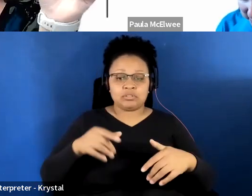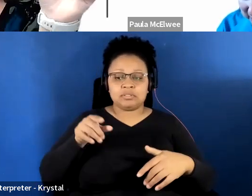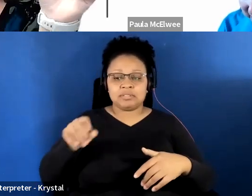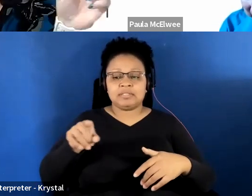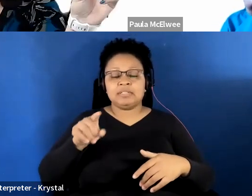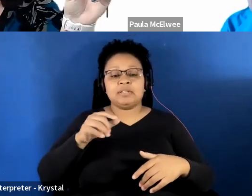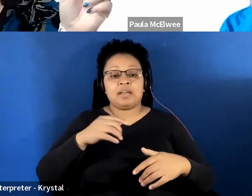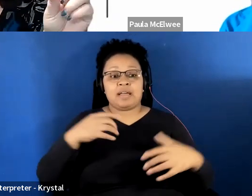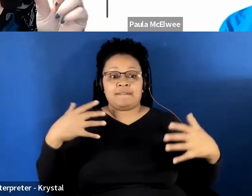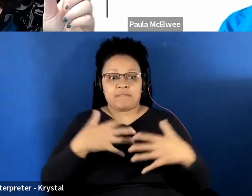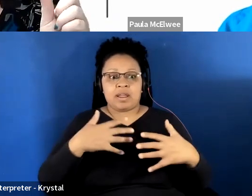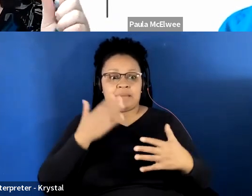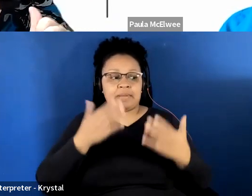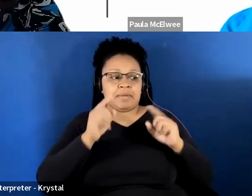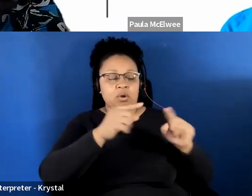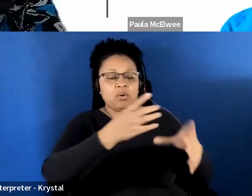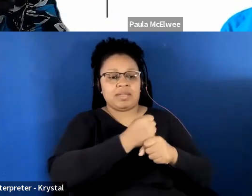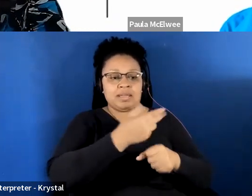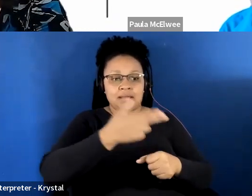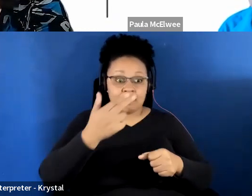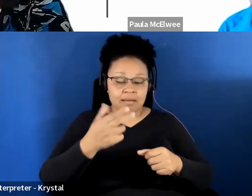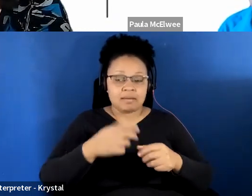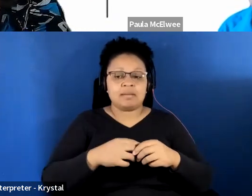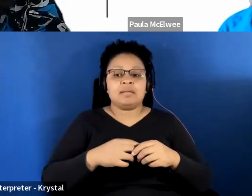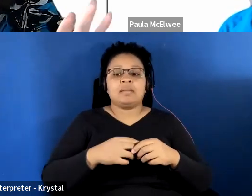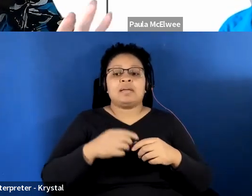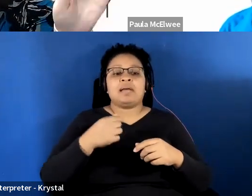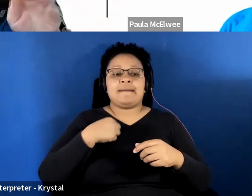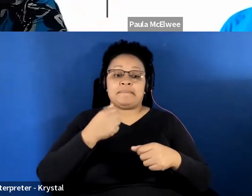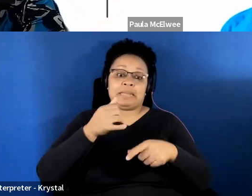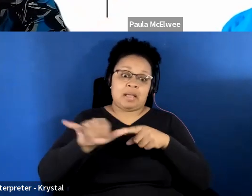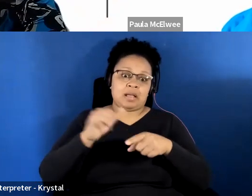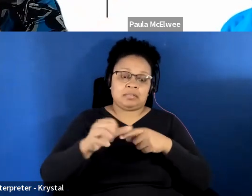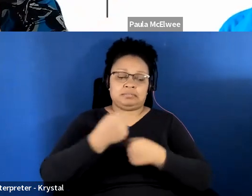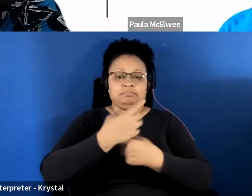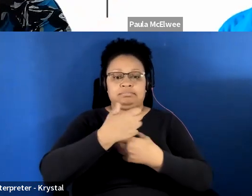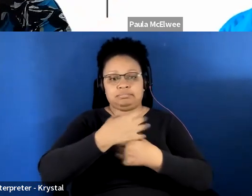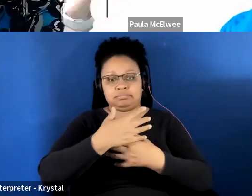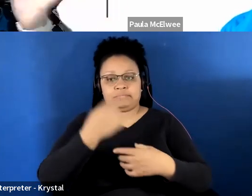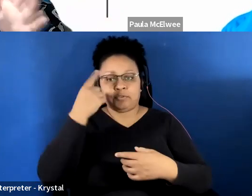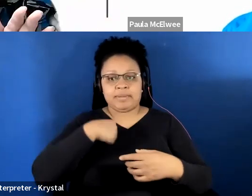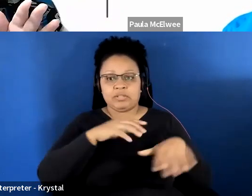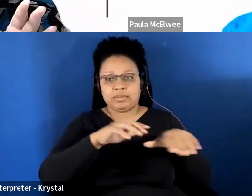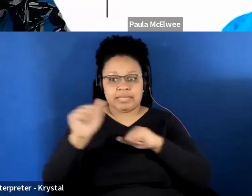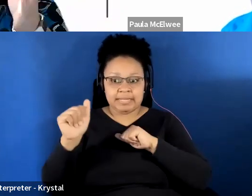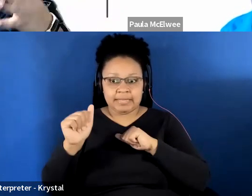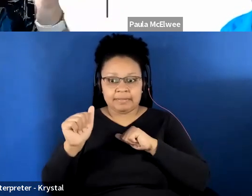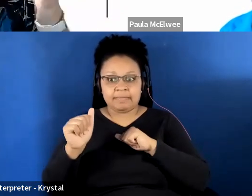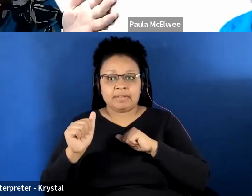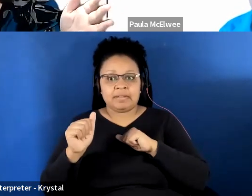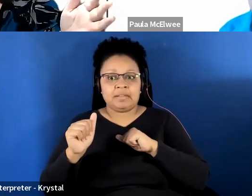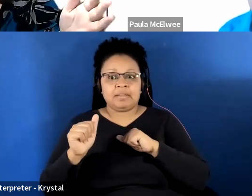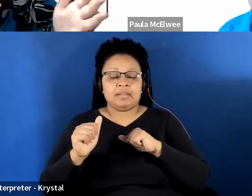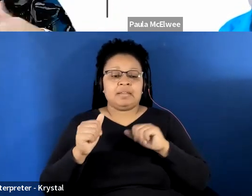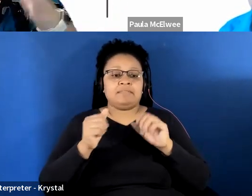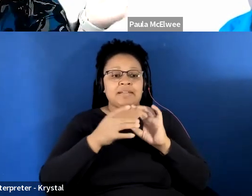get the bleep, bleep, bleep off somebody's property. If they breathe enough for me to say, sure, that's fine. Can I call